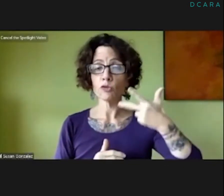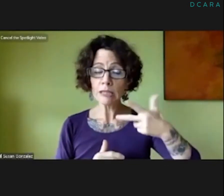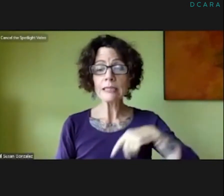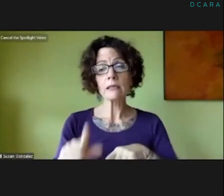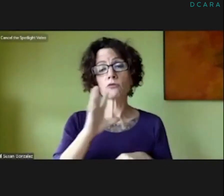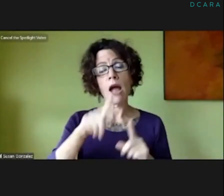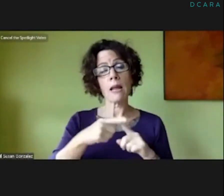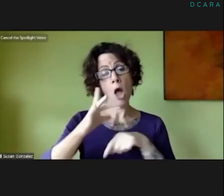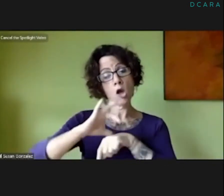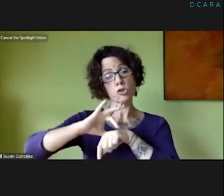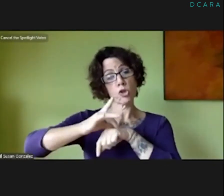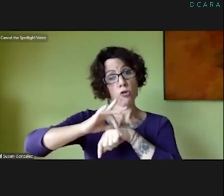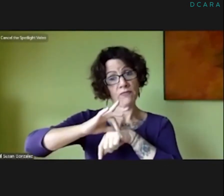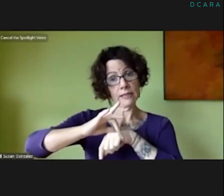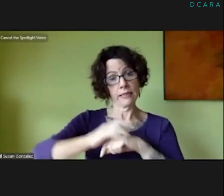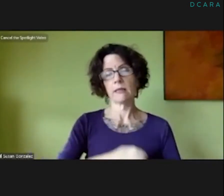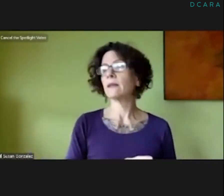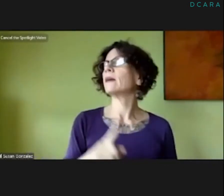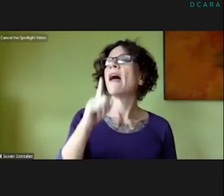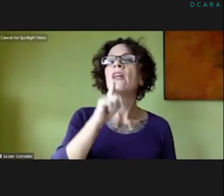people, if not more.